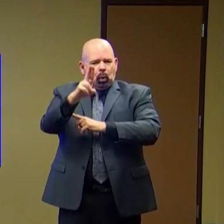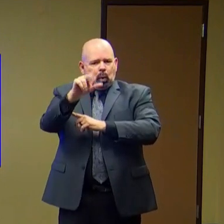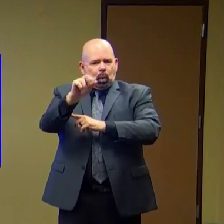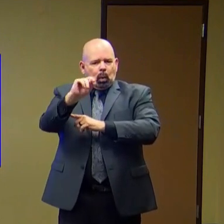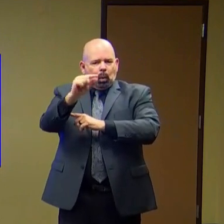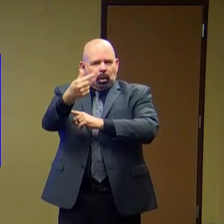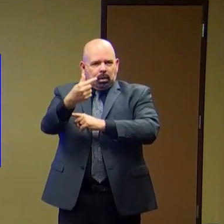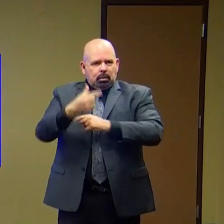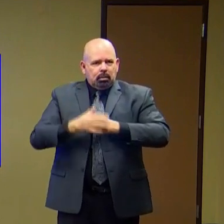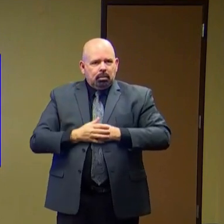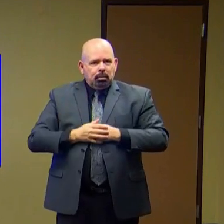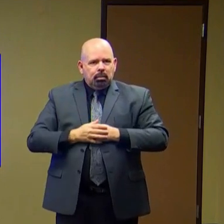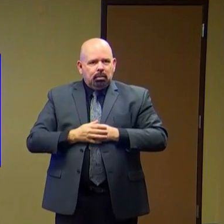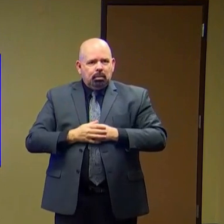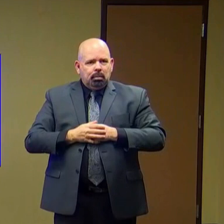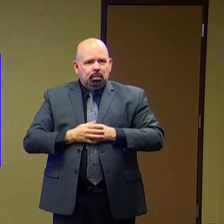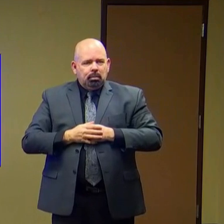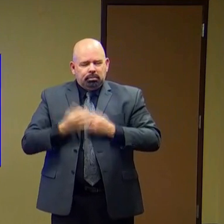Hang on one second.